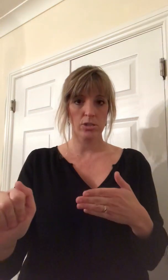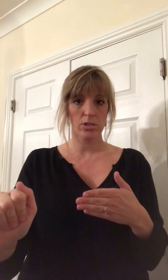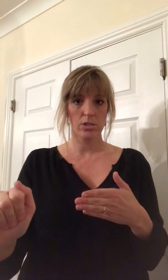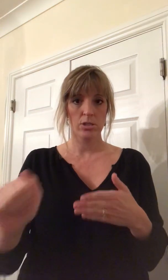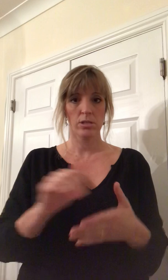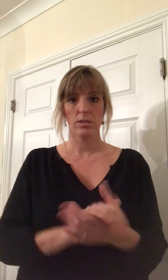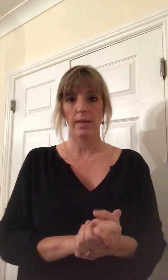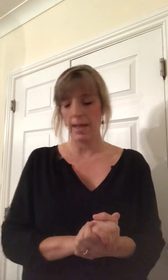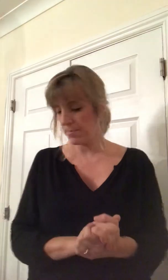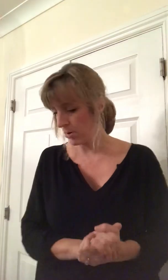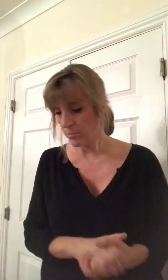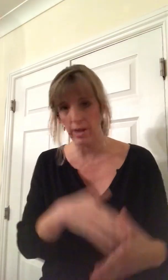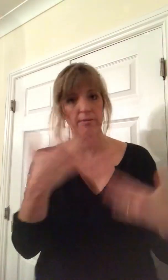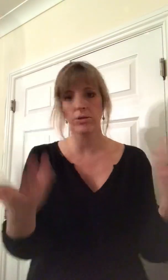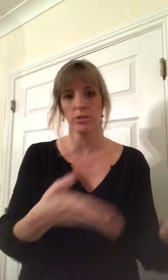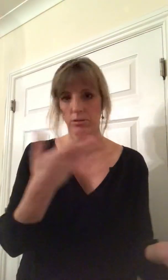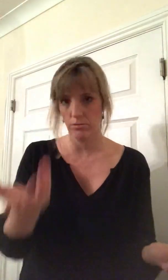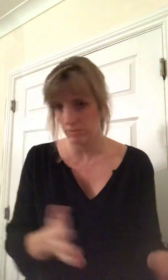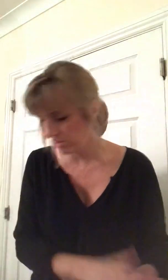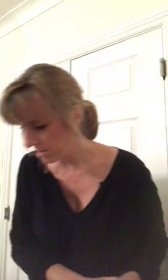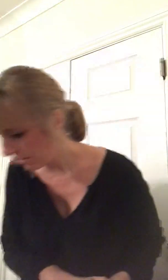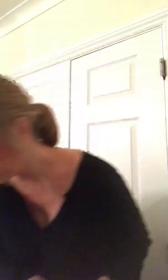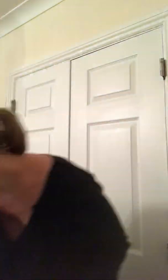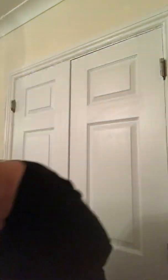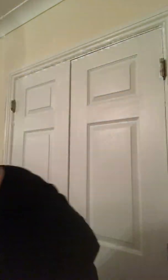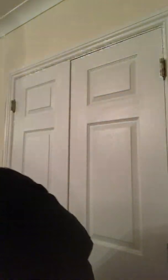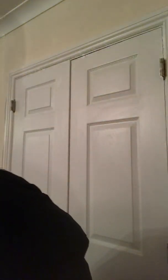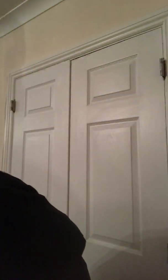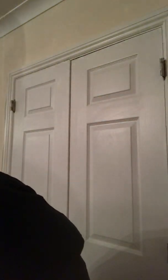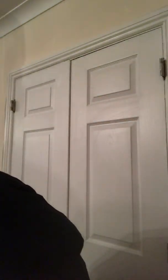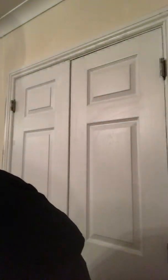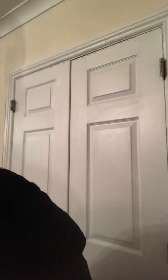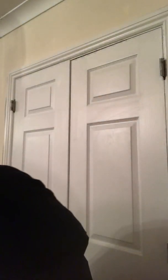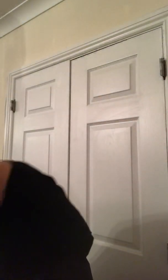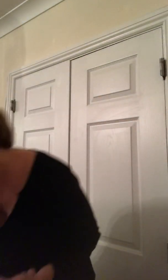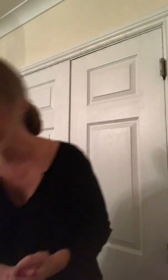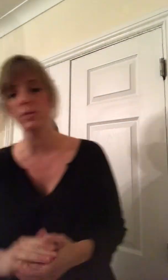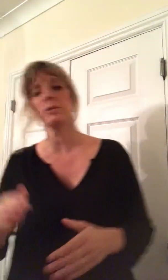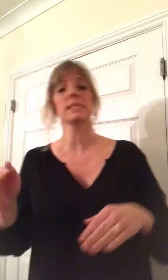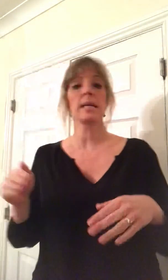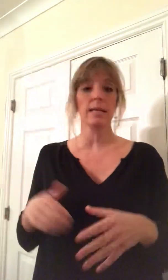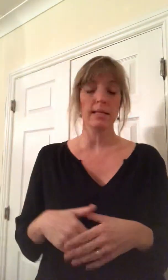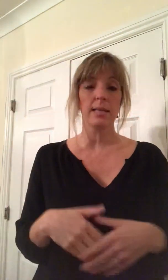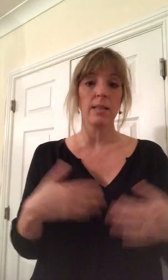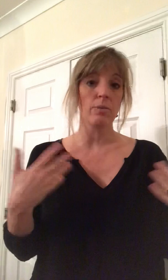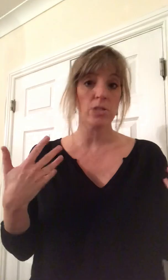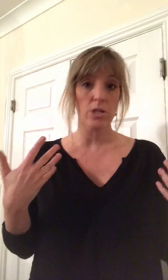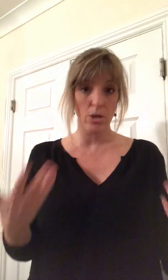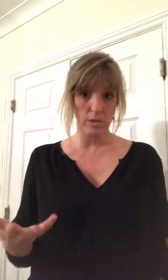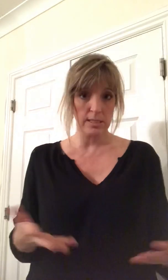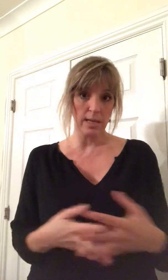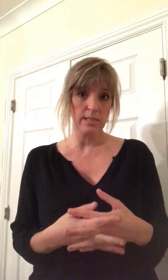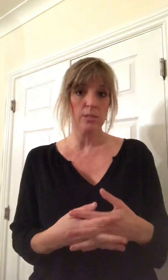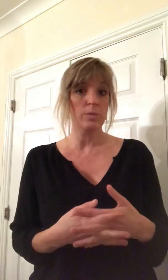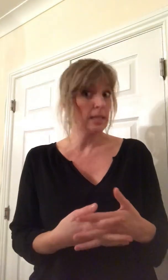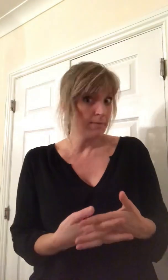$6,000, okay? Or whatever your number, whatever you're talking about. Okay, the next one is England. I thought we should know this sign since we live